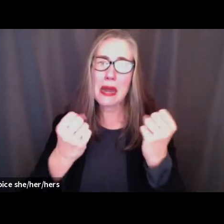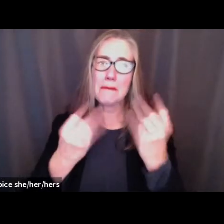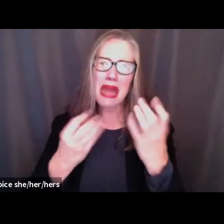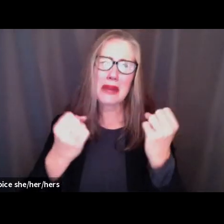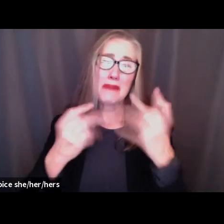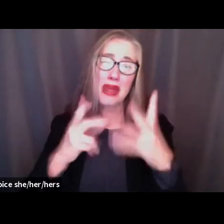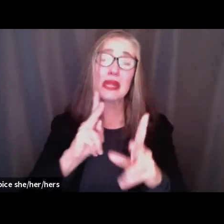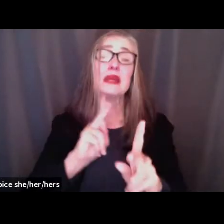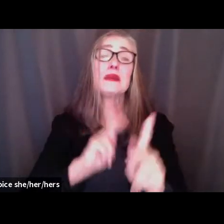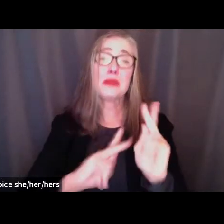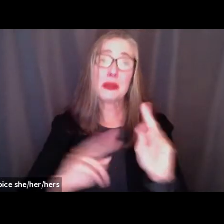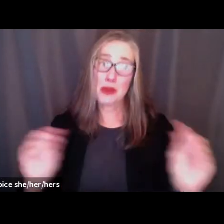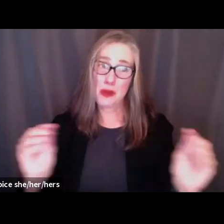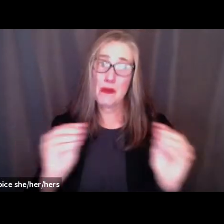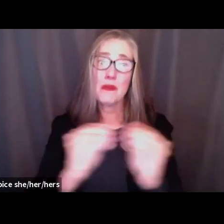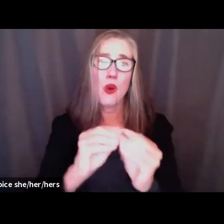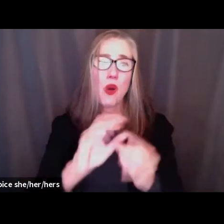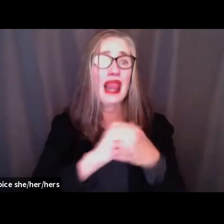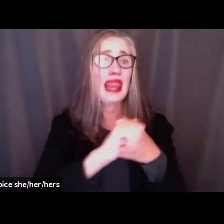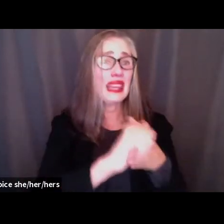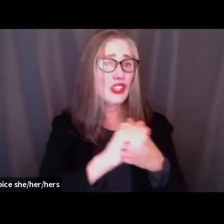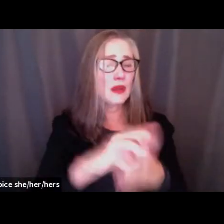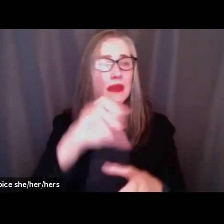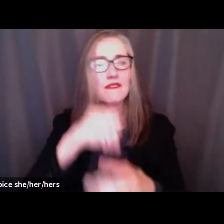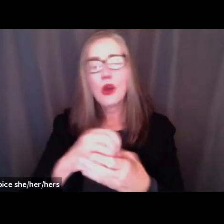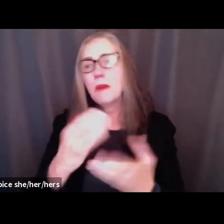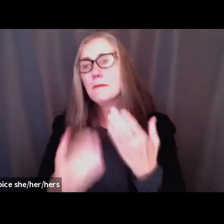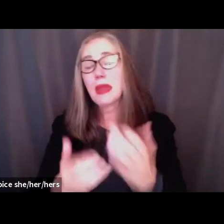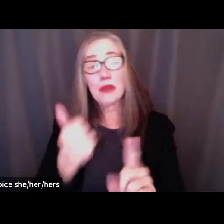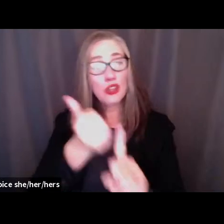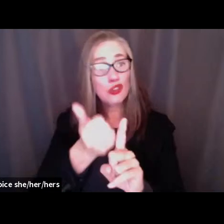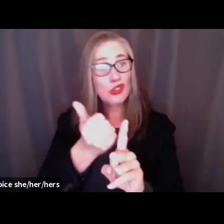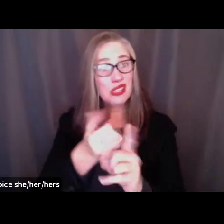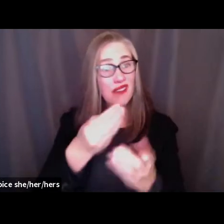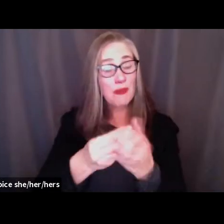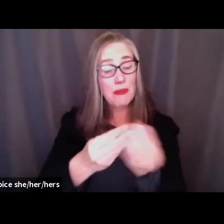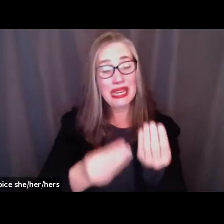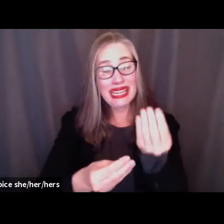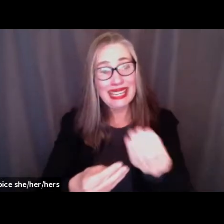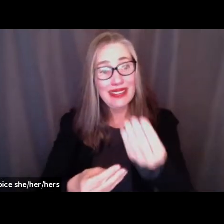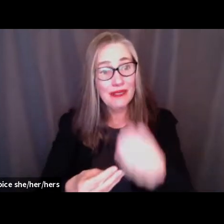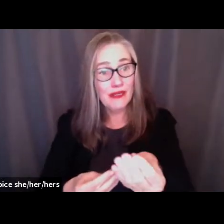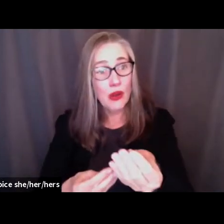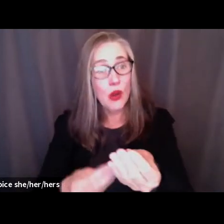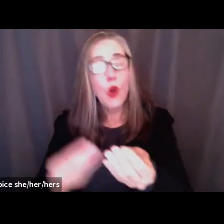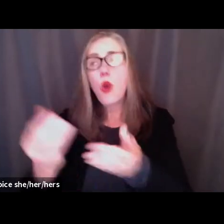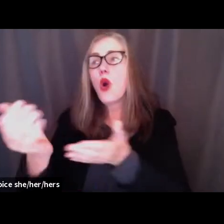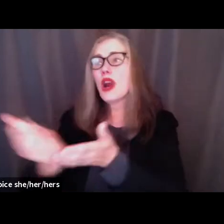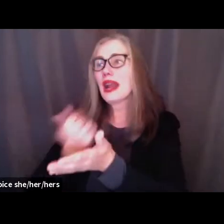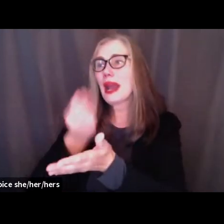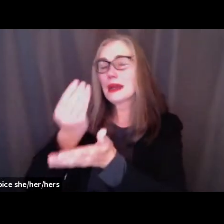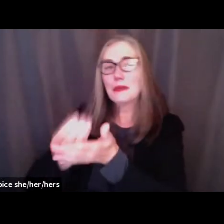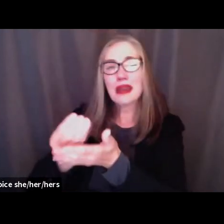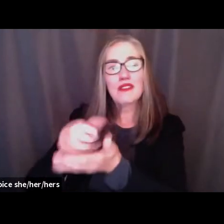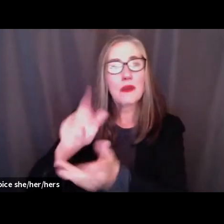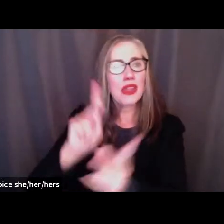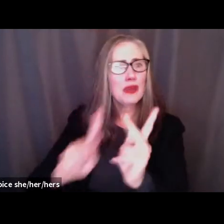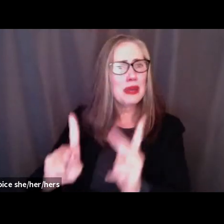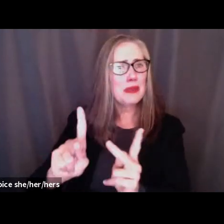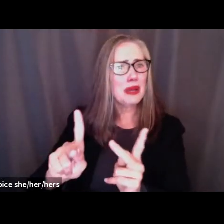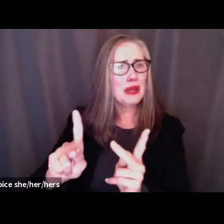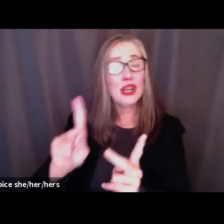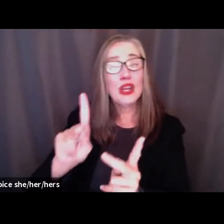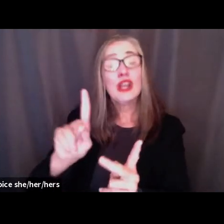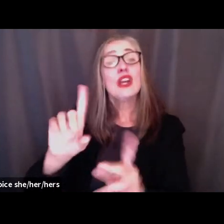of us. Whether it's personally contributing or raising money from others, your party needs you to grow